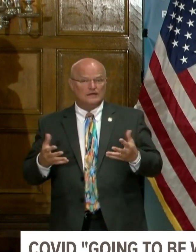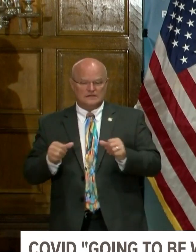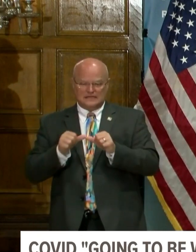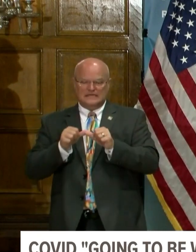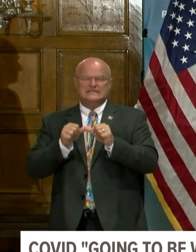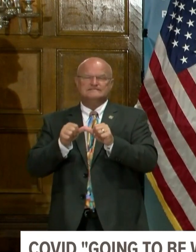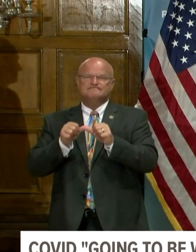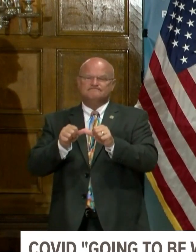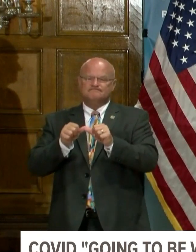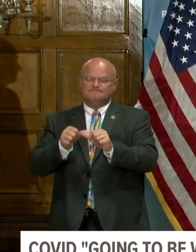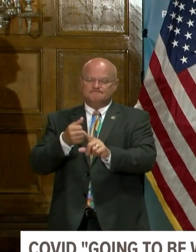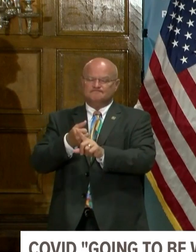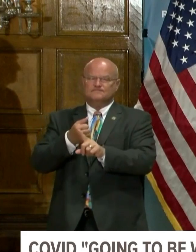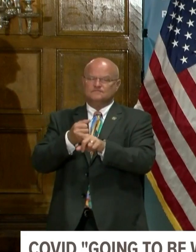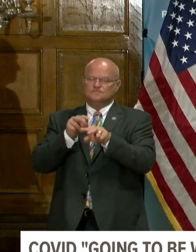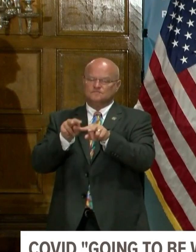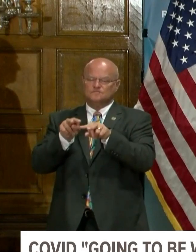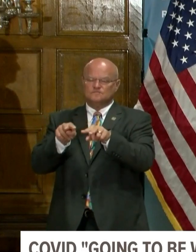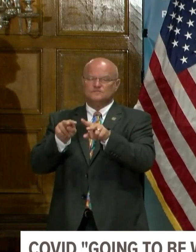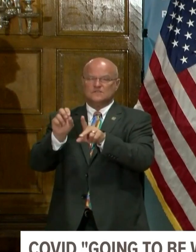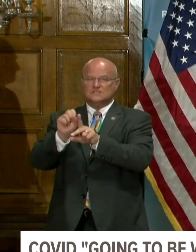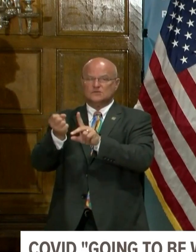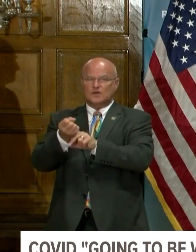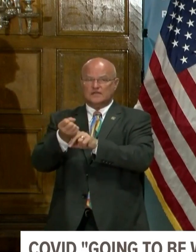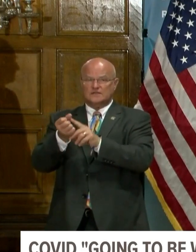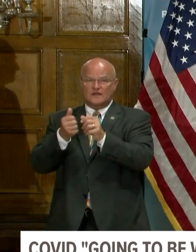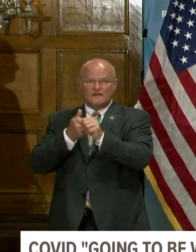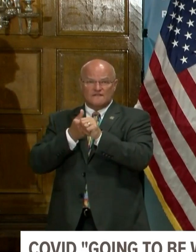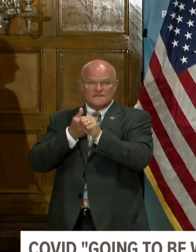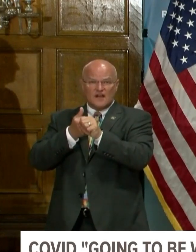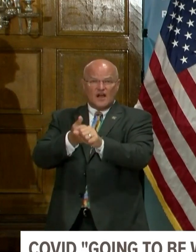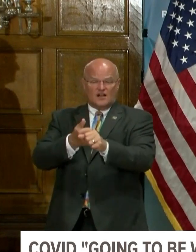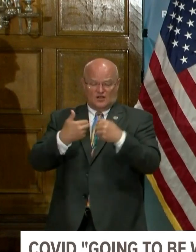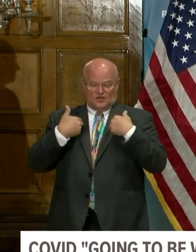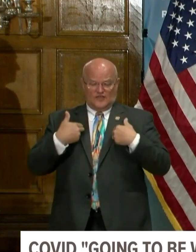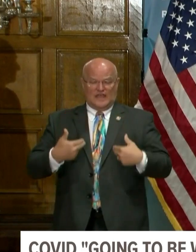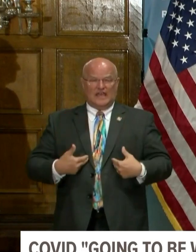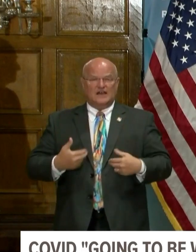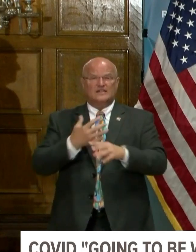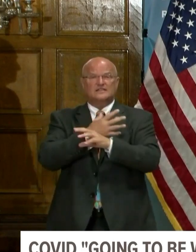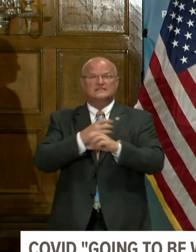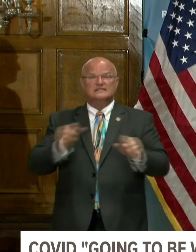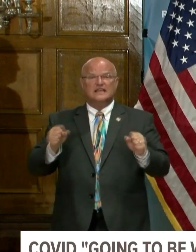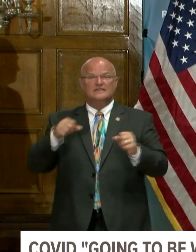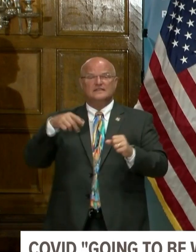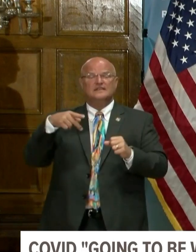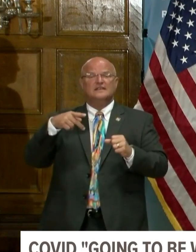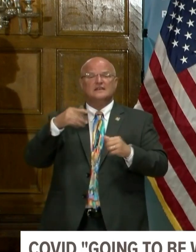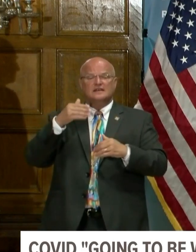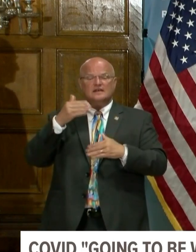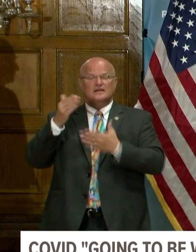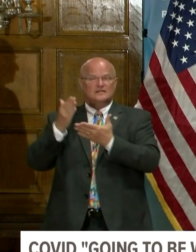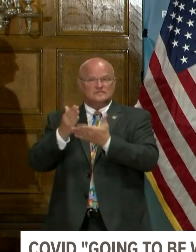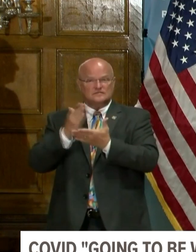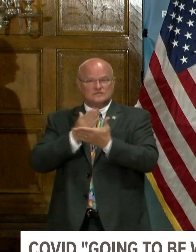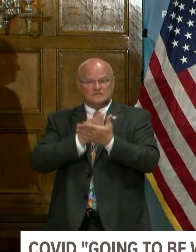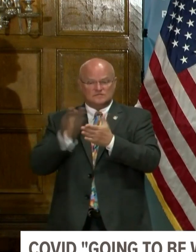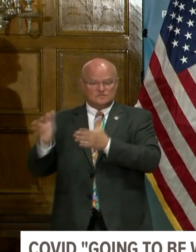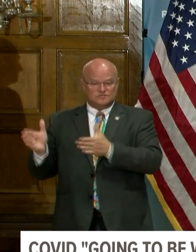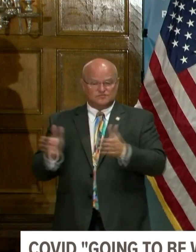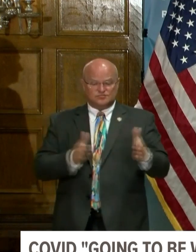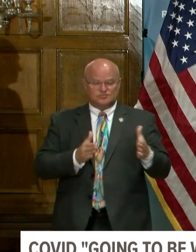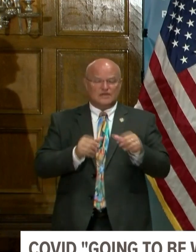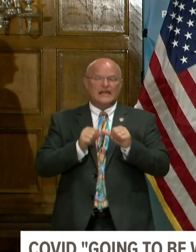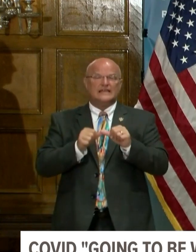continue to monitor the situation, follow the health and safety protocols, and continue with that